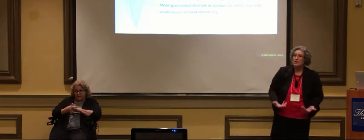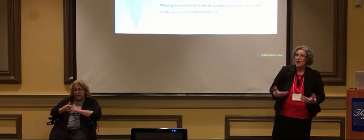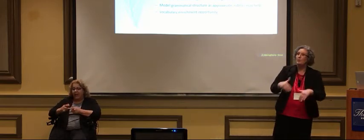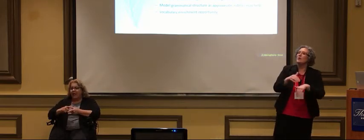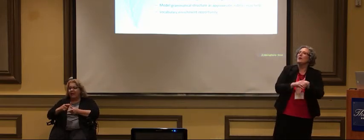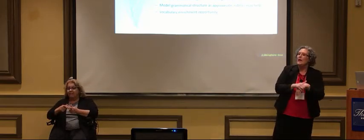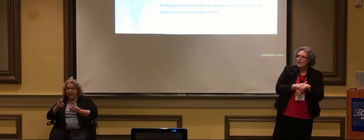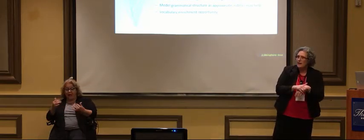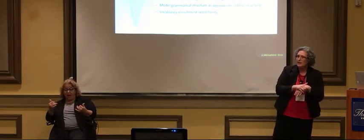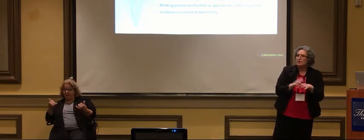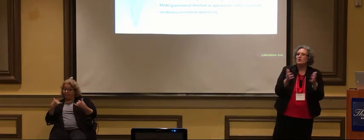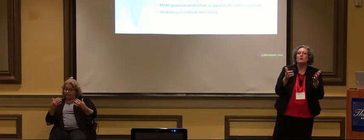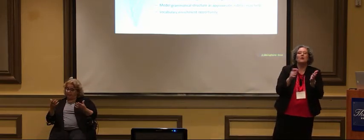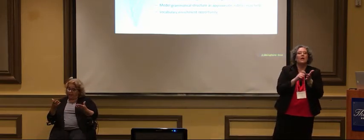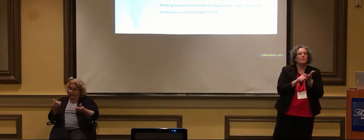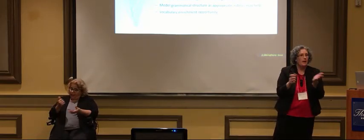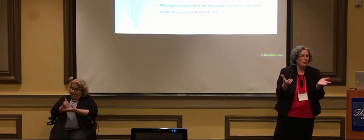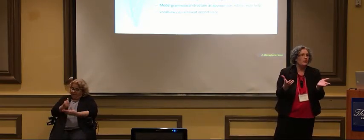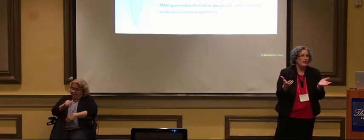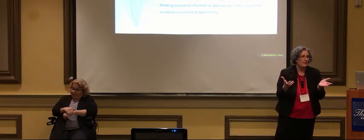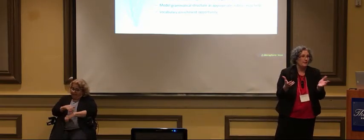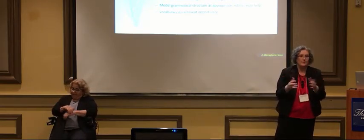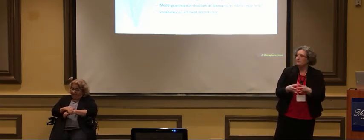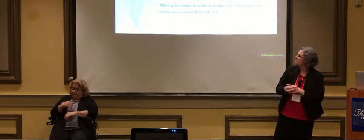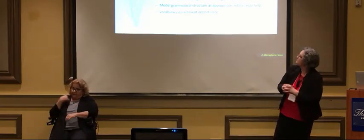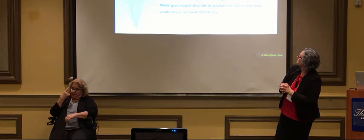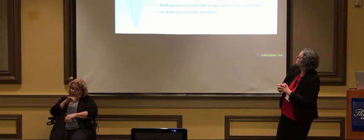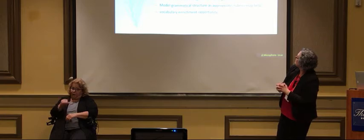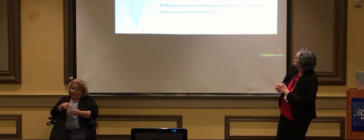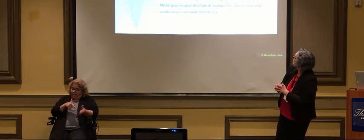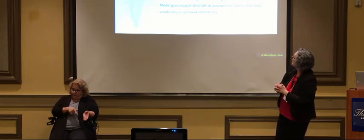now I'm here to help you. In English, it might look like this.